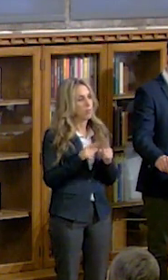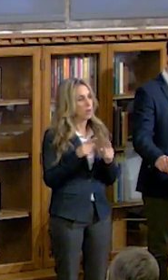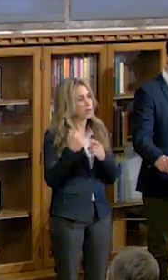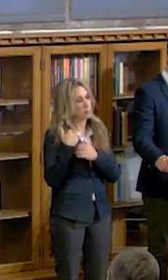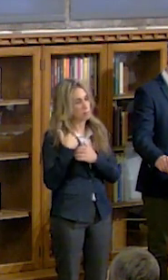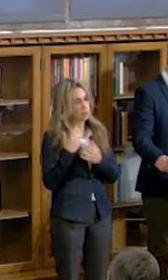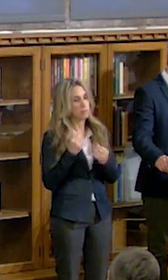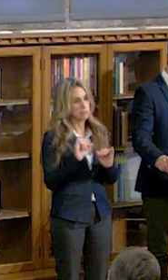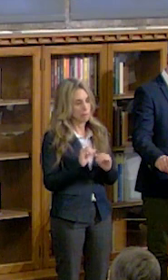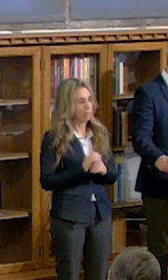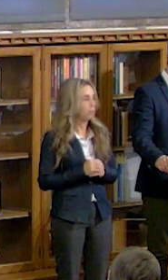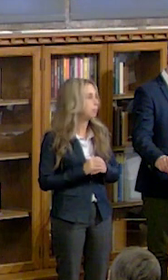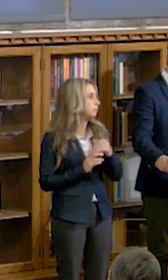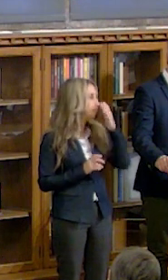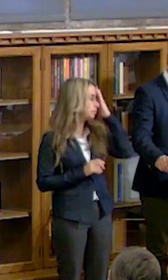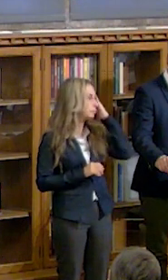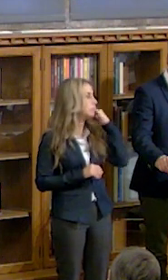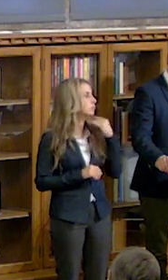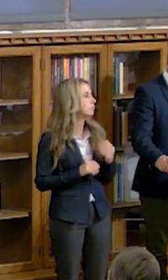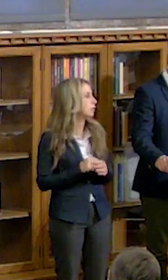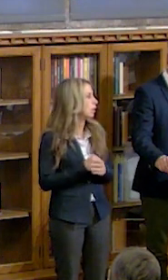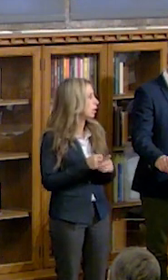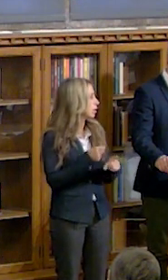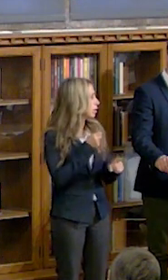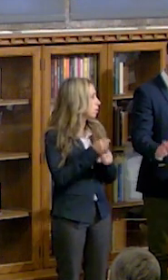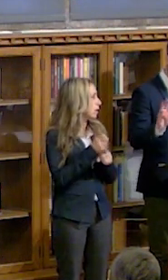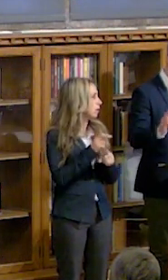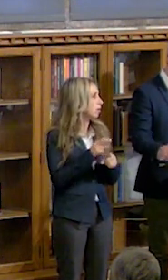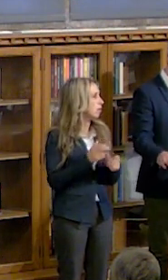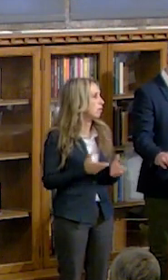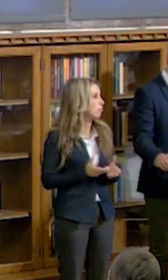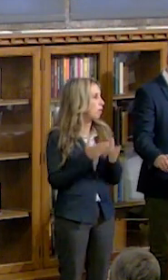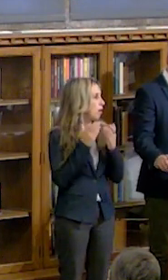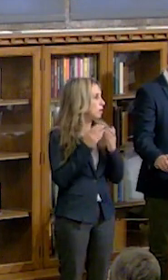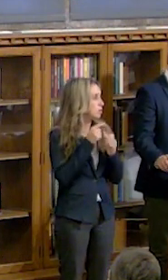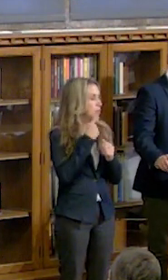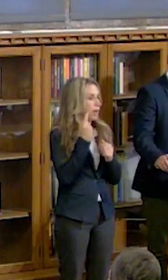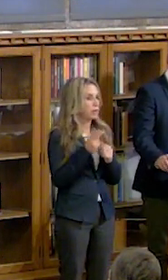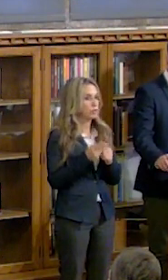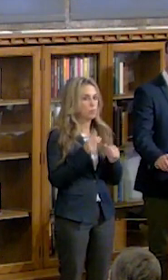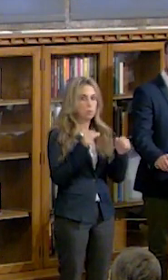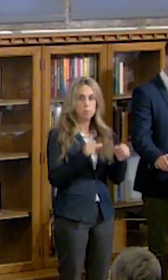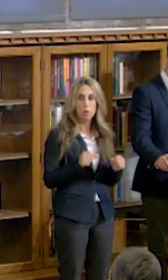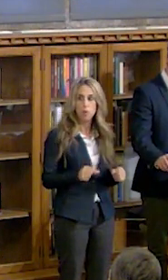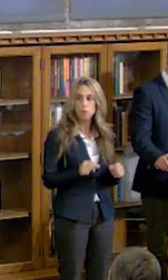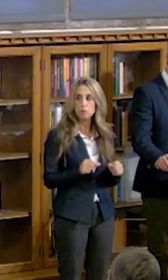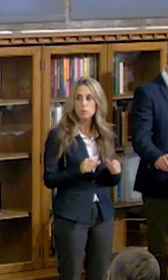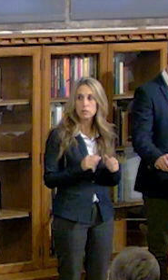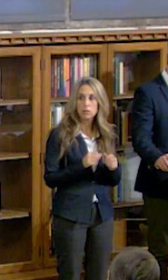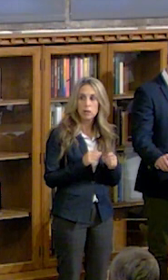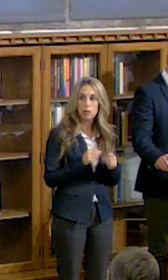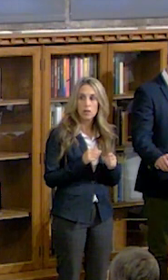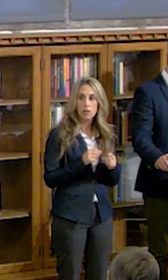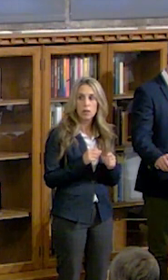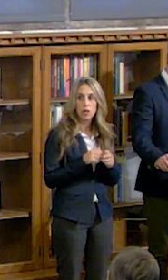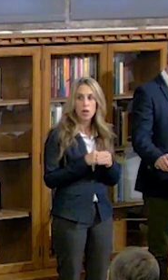burden nonetheless the impact of the rise of black British history posts in response to ske